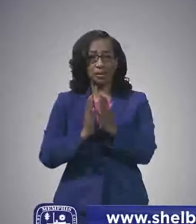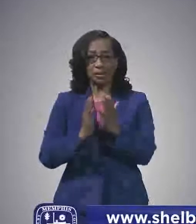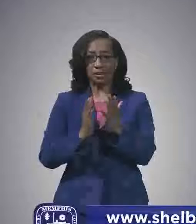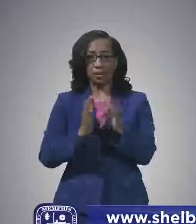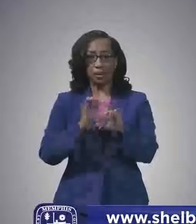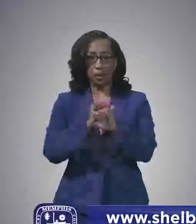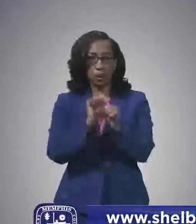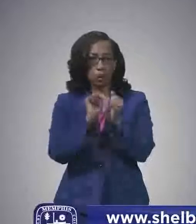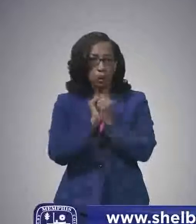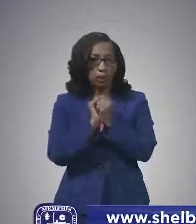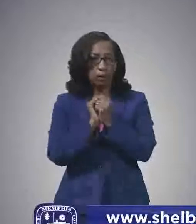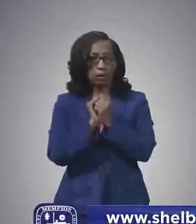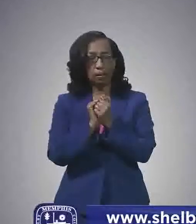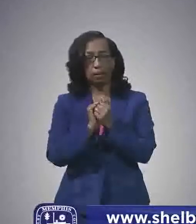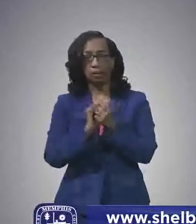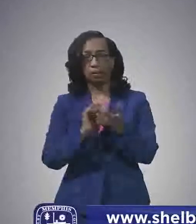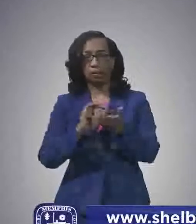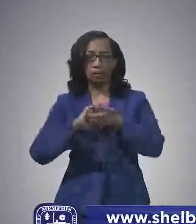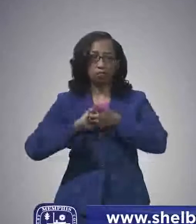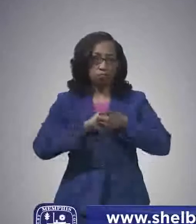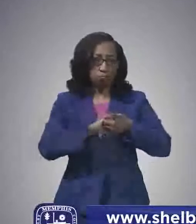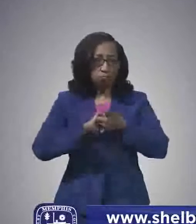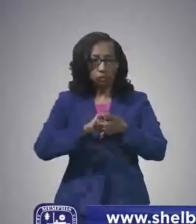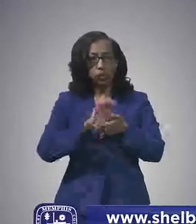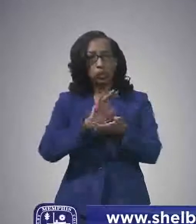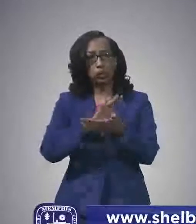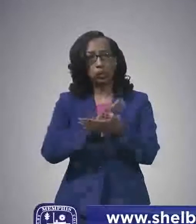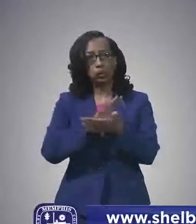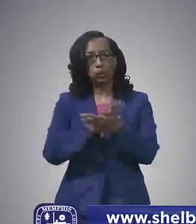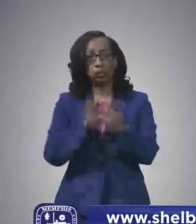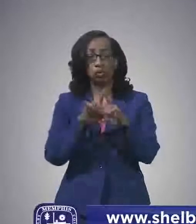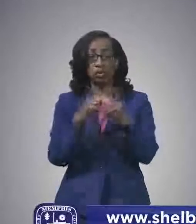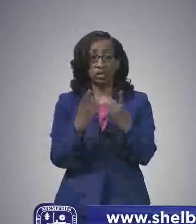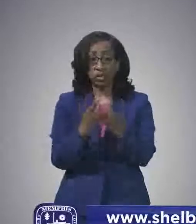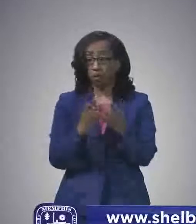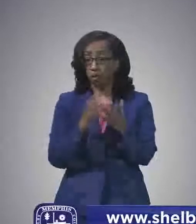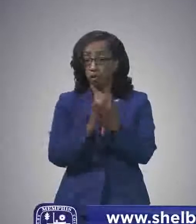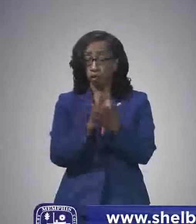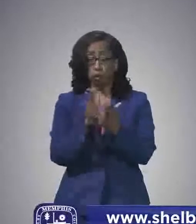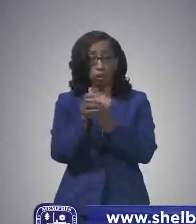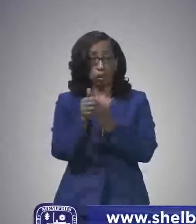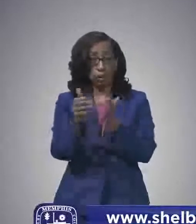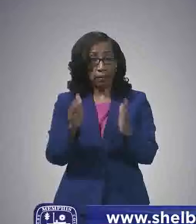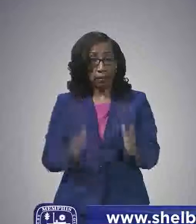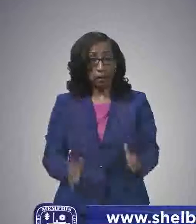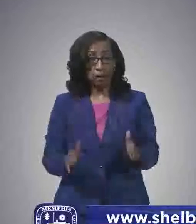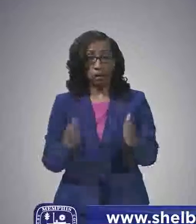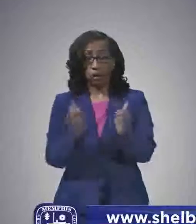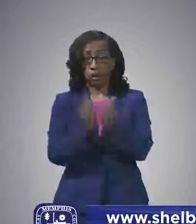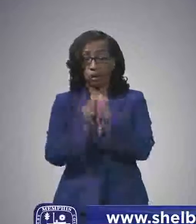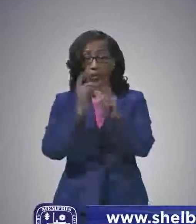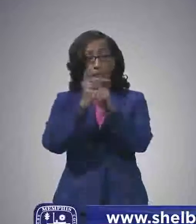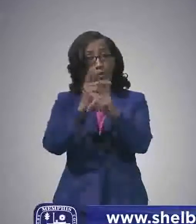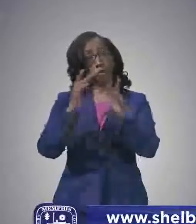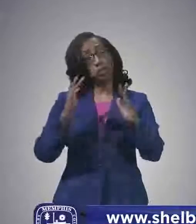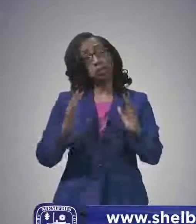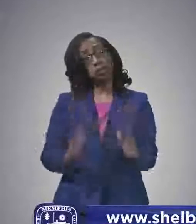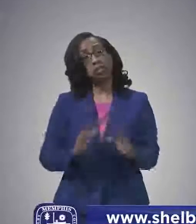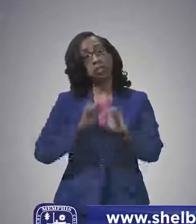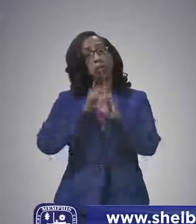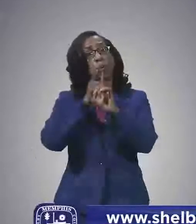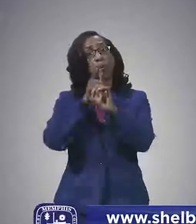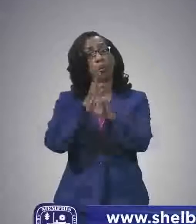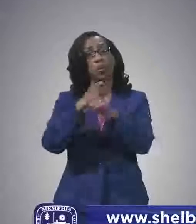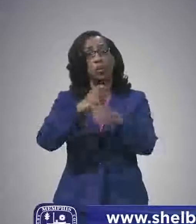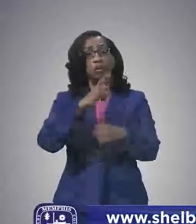and collaborate with our school districts, with our school leaders, with our superintendents to make sure that